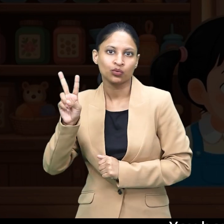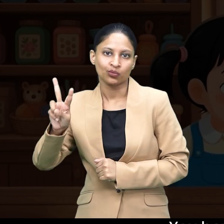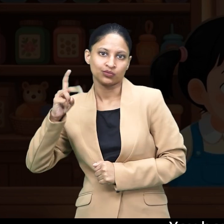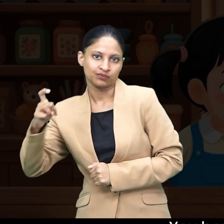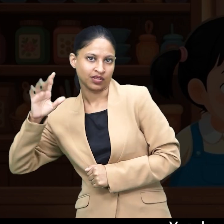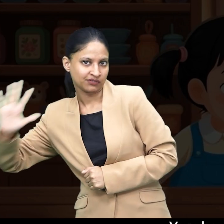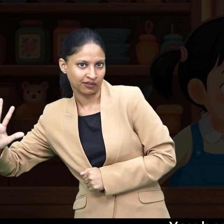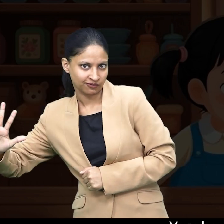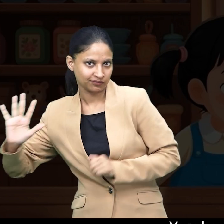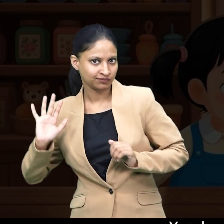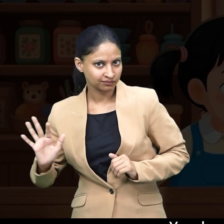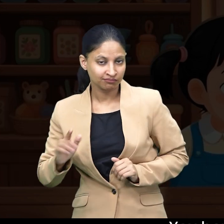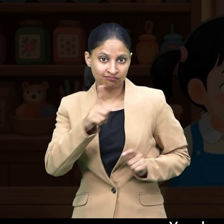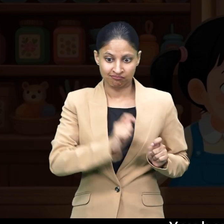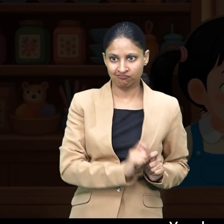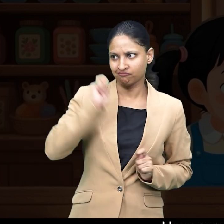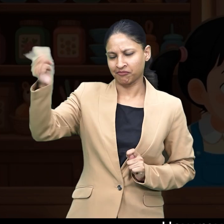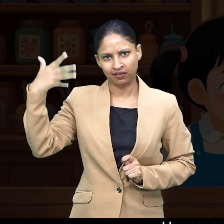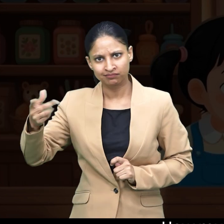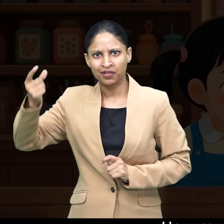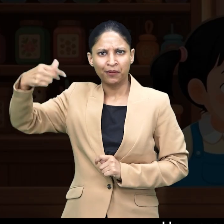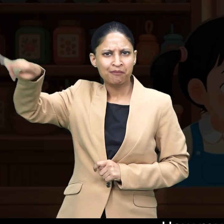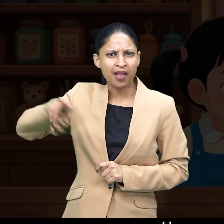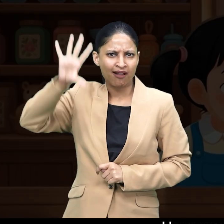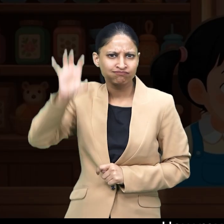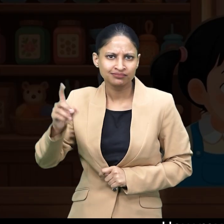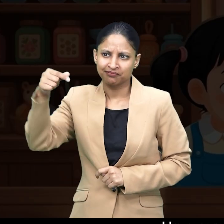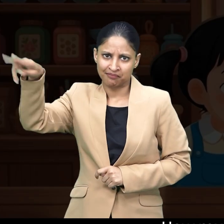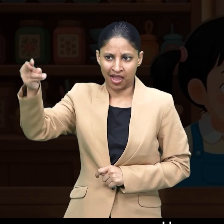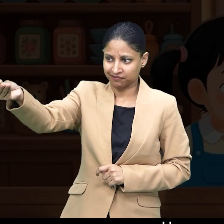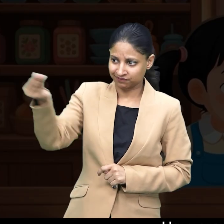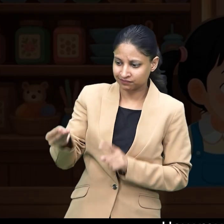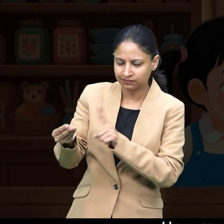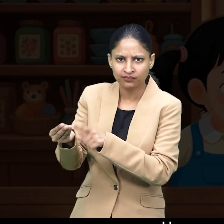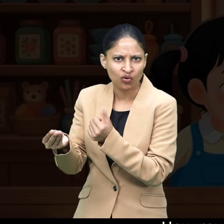rupees 275. How much money do you have left?